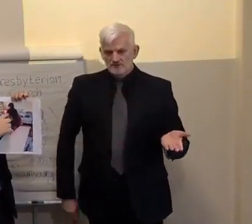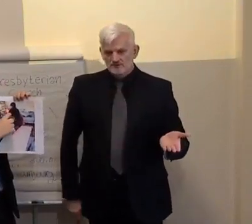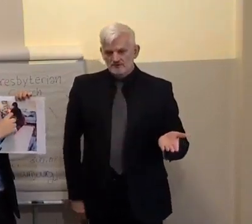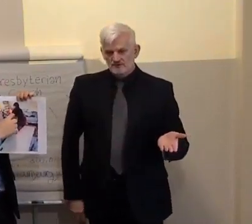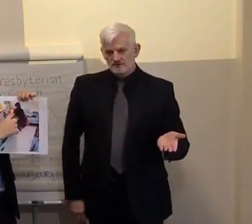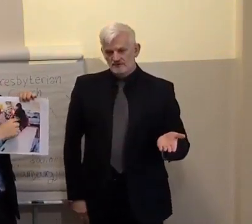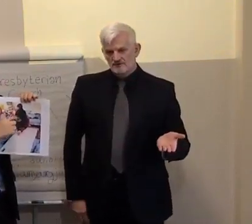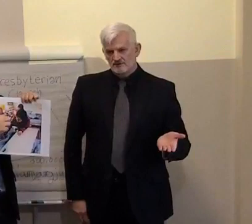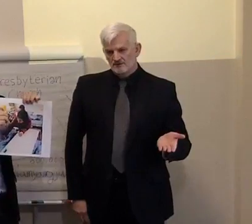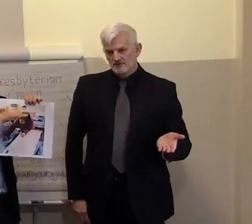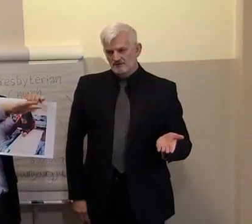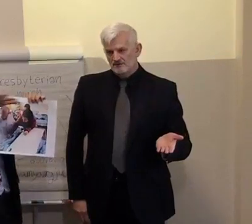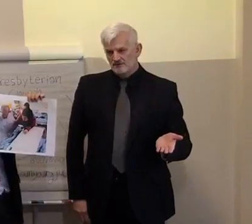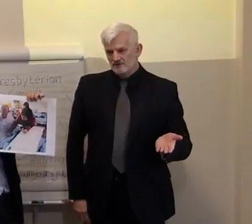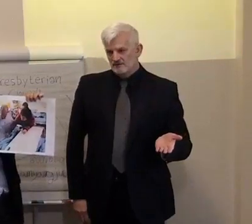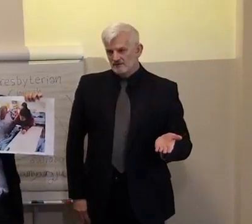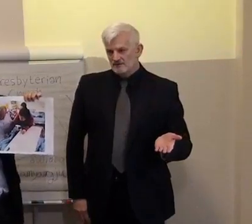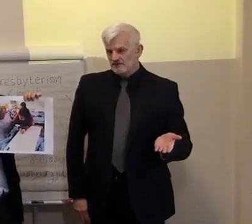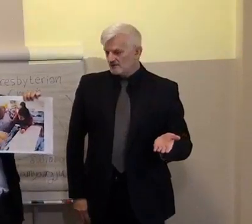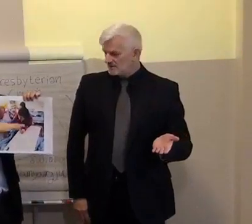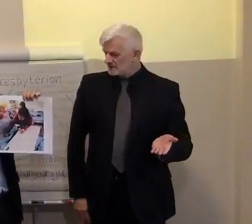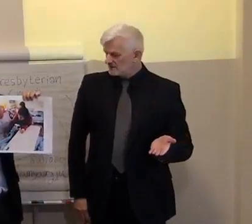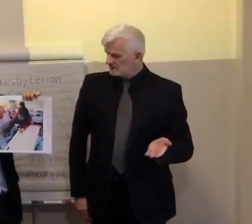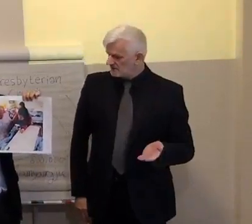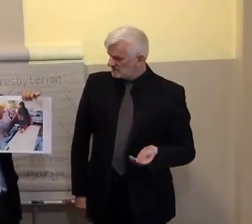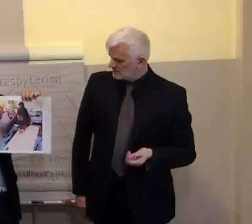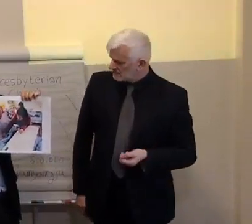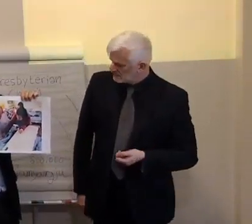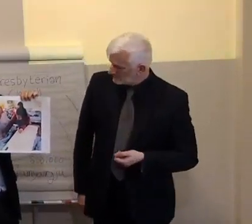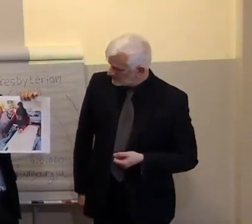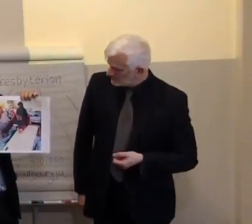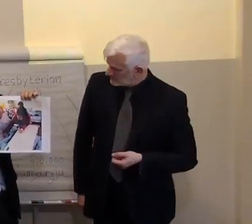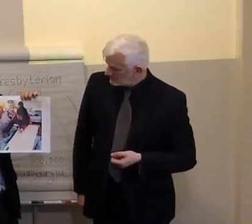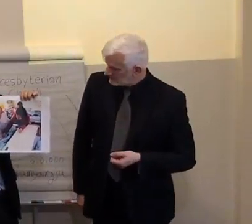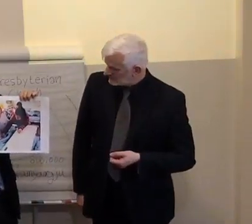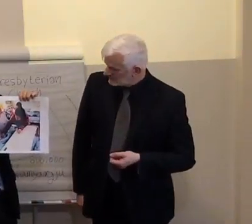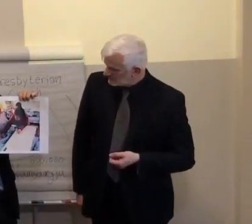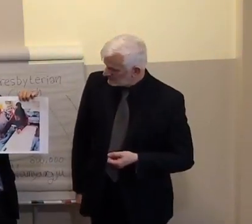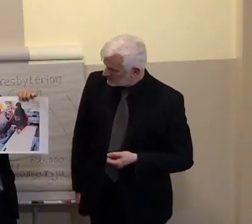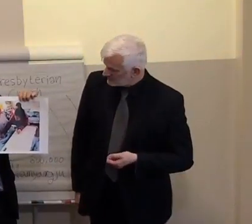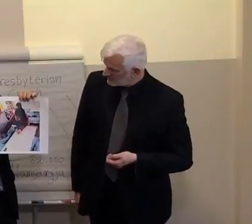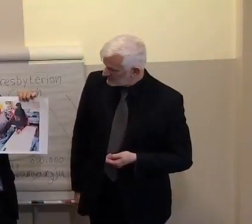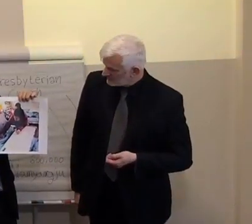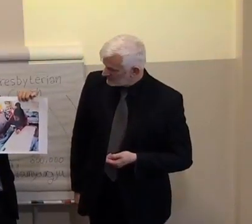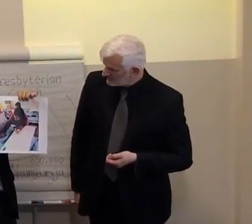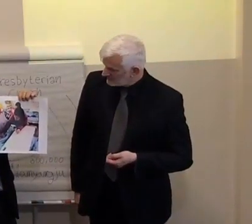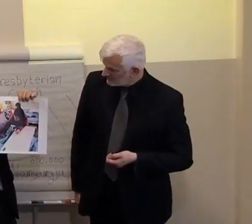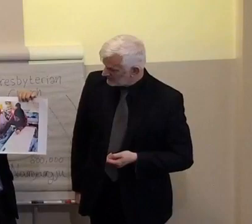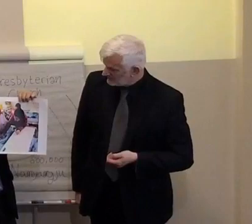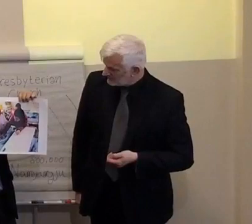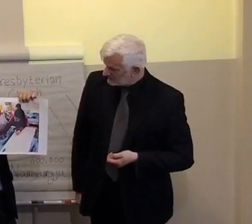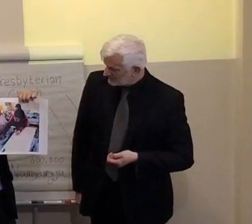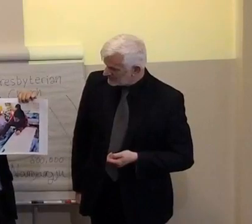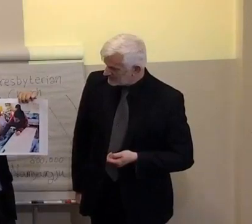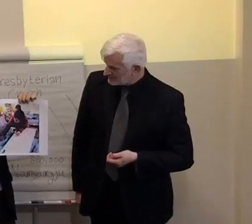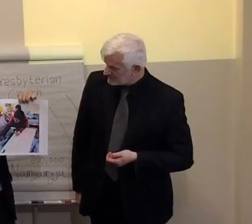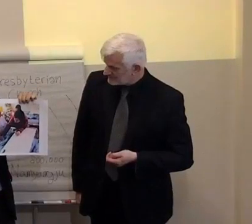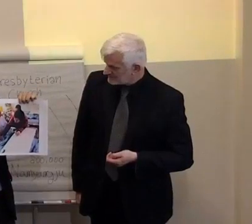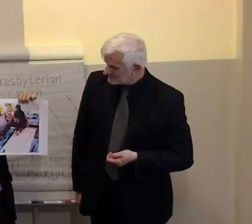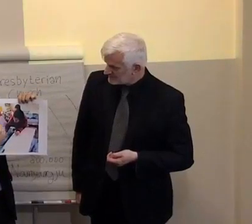She began to testify people around the area about me, who kept his time